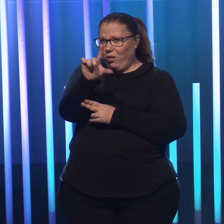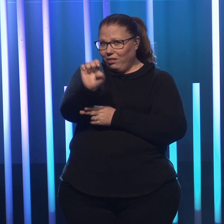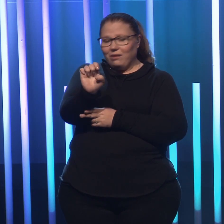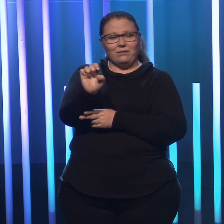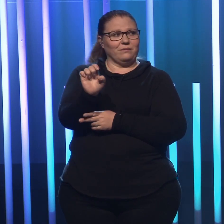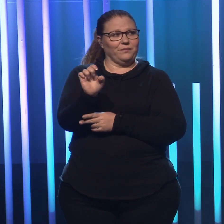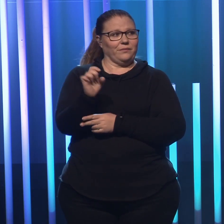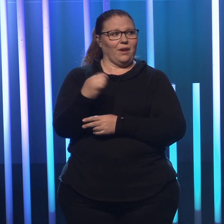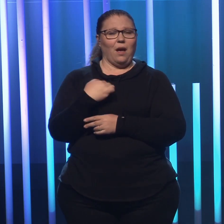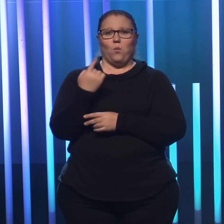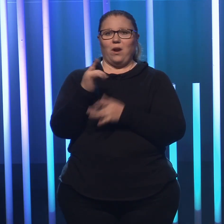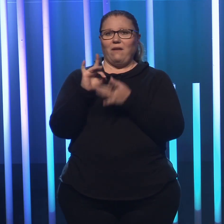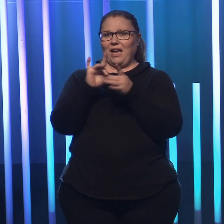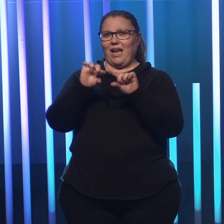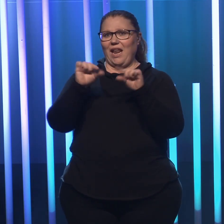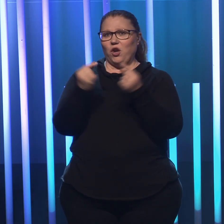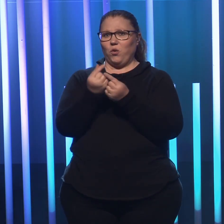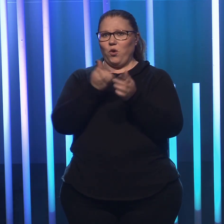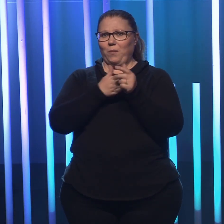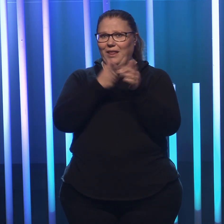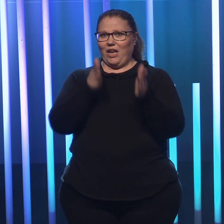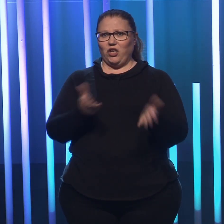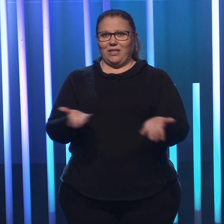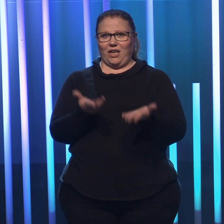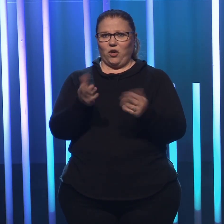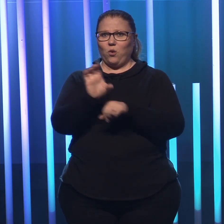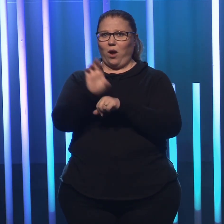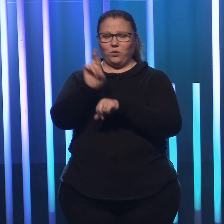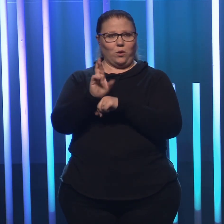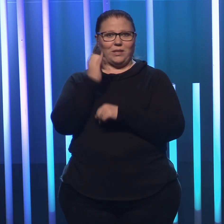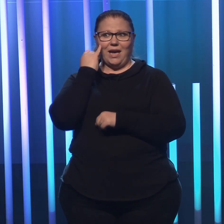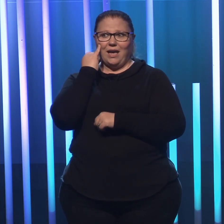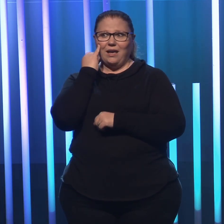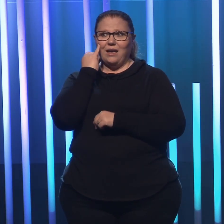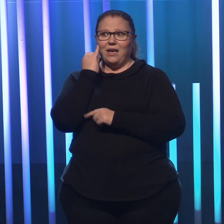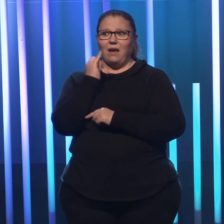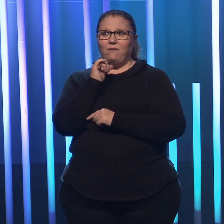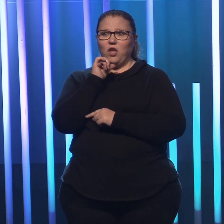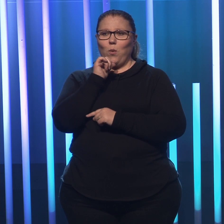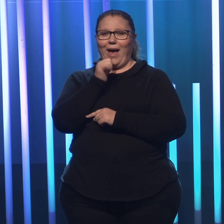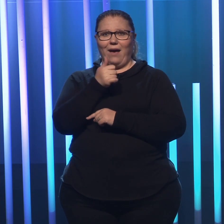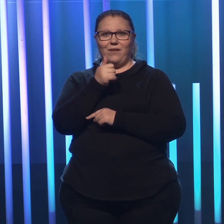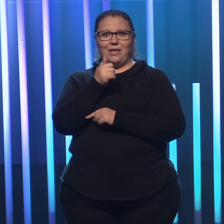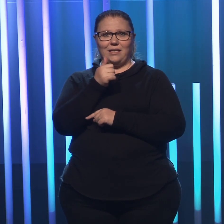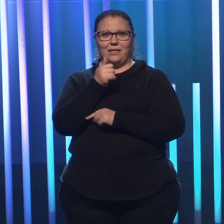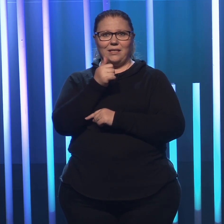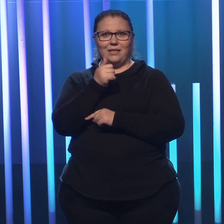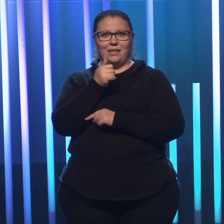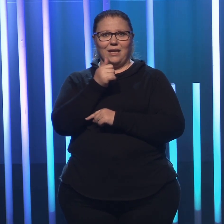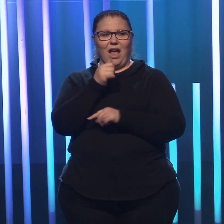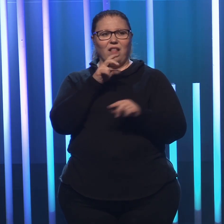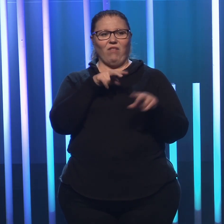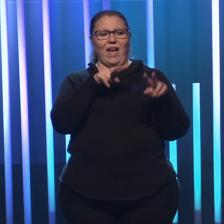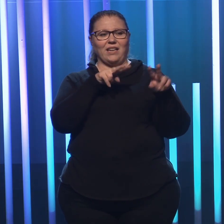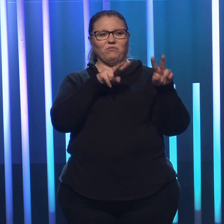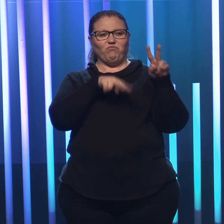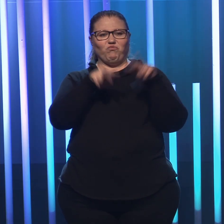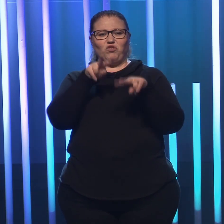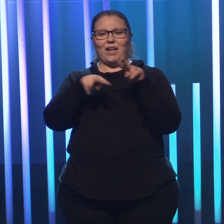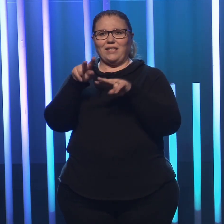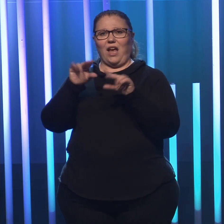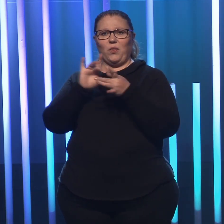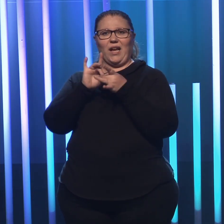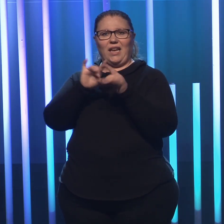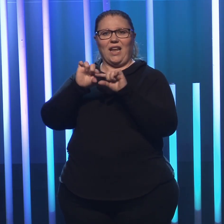of the Connect group leaders here at Crossroads. If you haven't, checked out the Connect groups, it's a great way